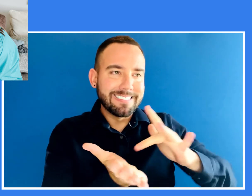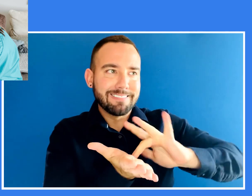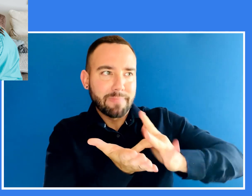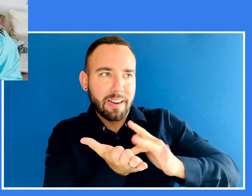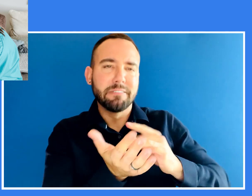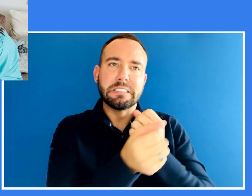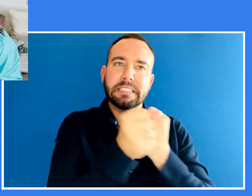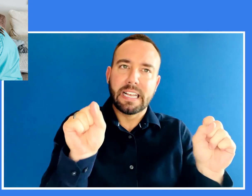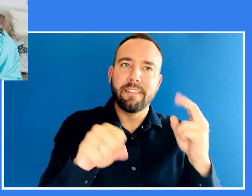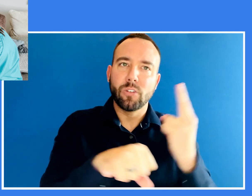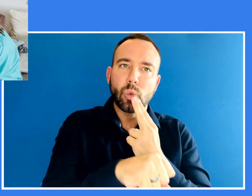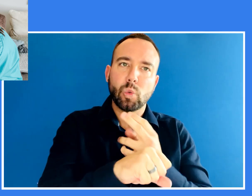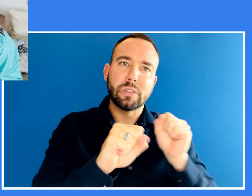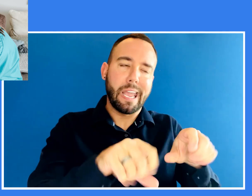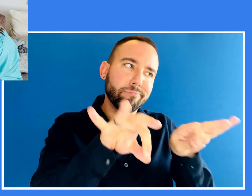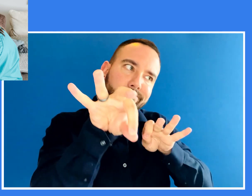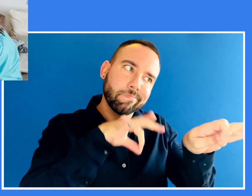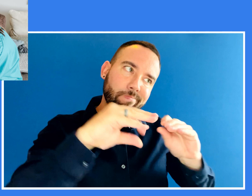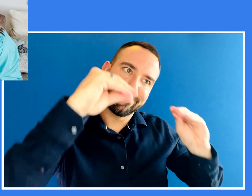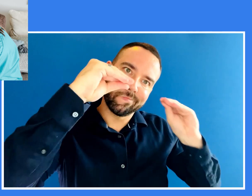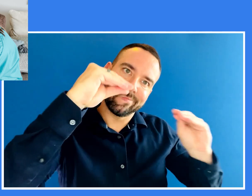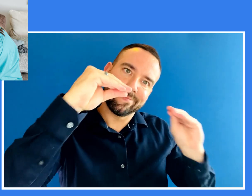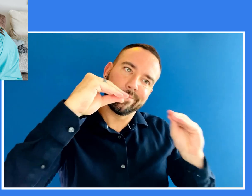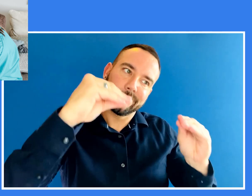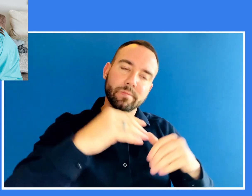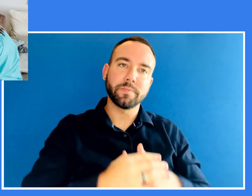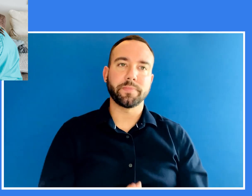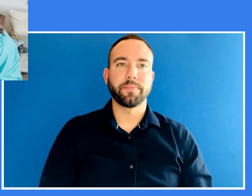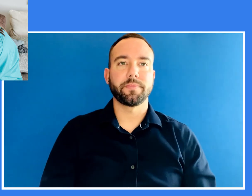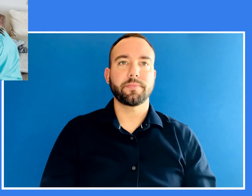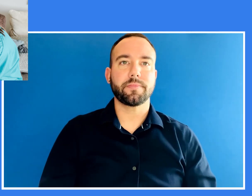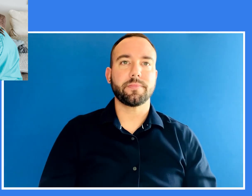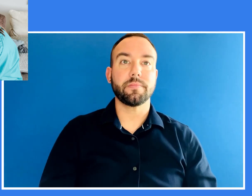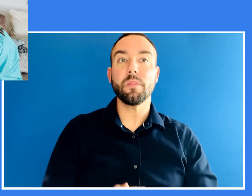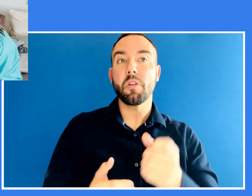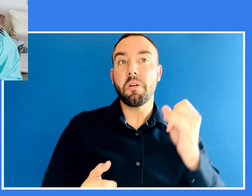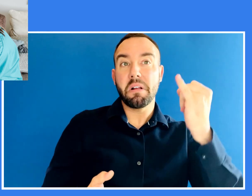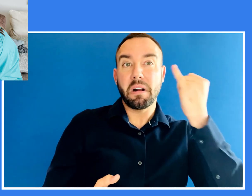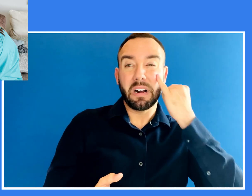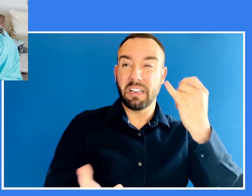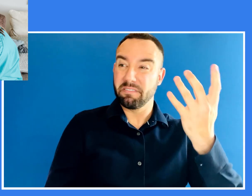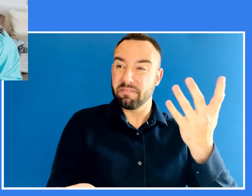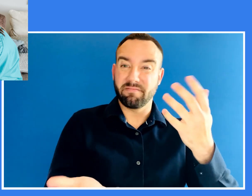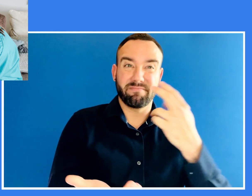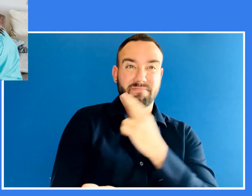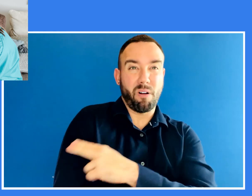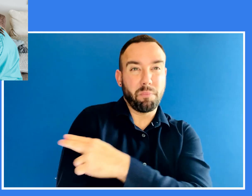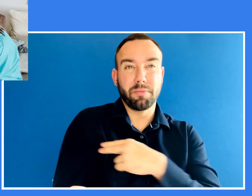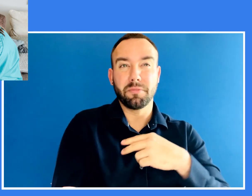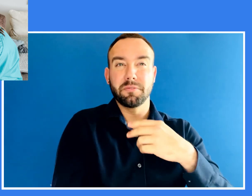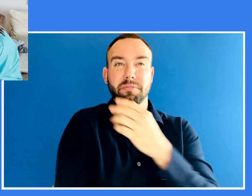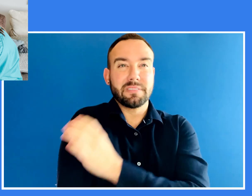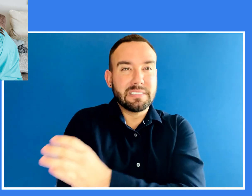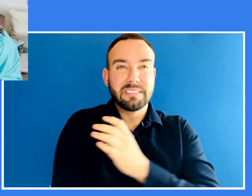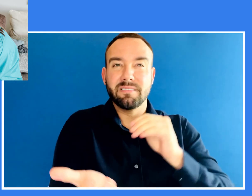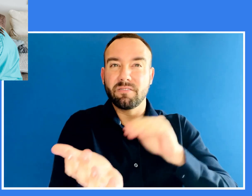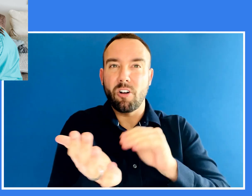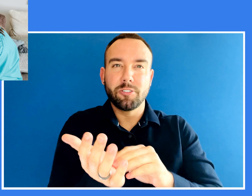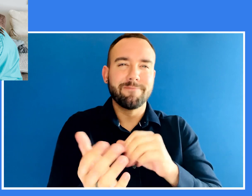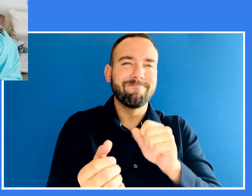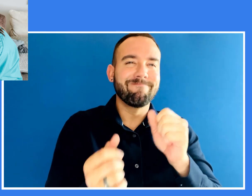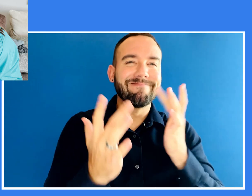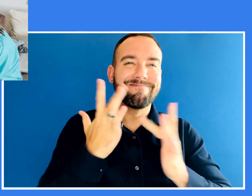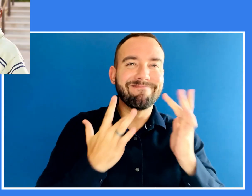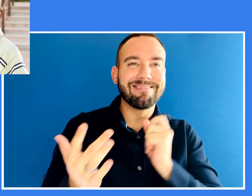its safety. Address practice barriers such as a lack of support staff or time to provide hydroxyurea